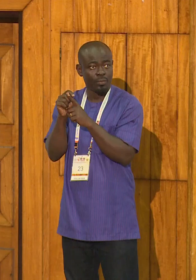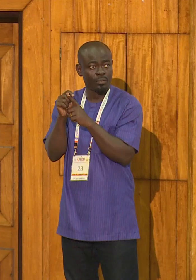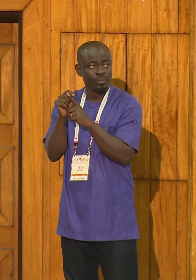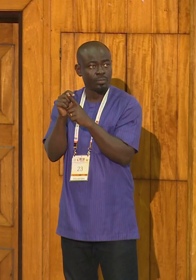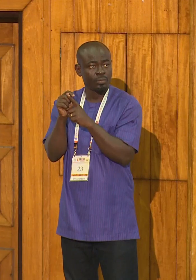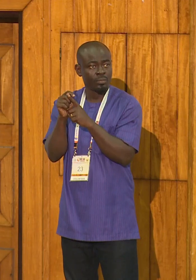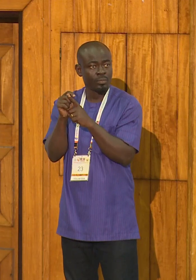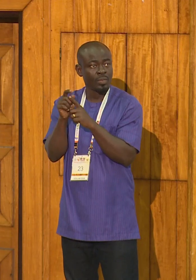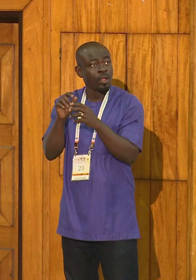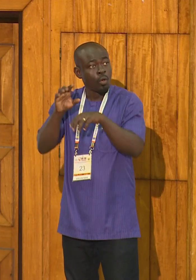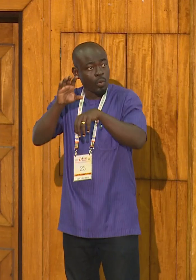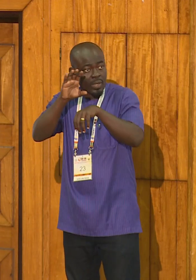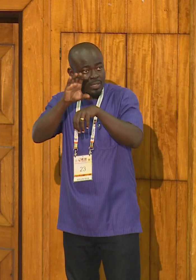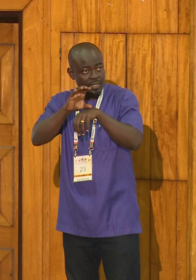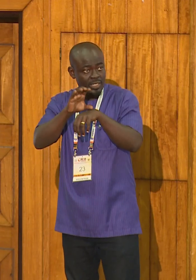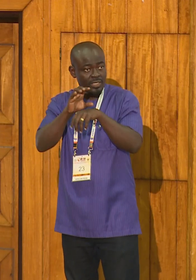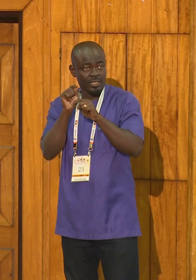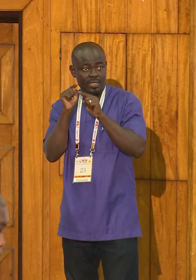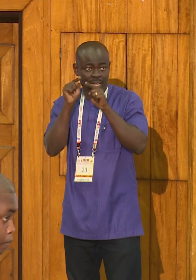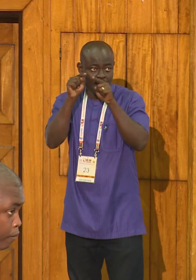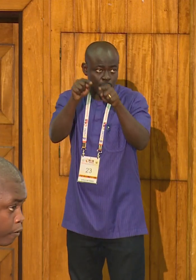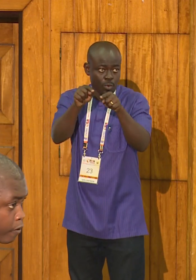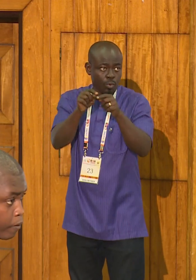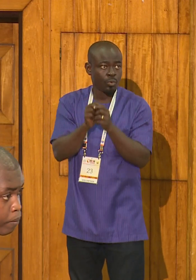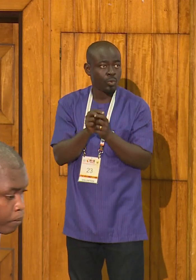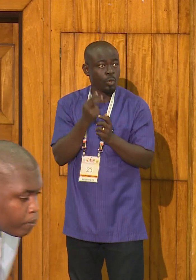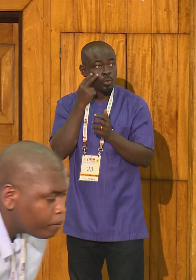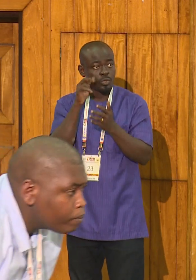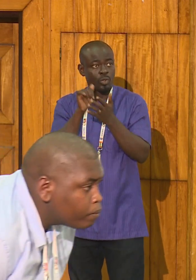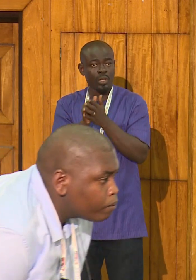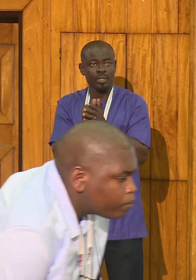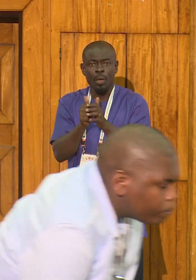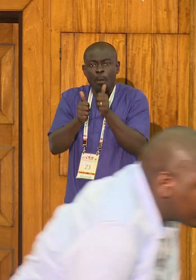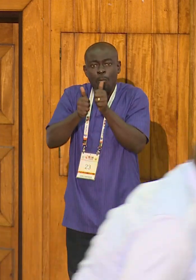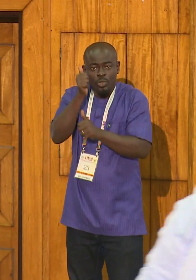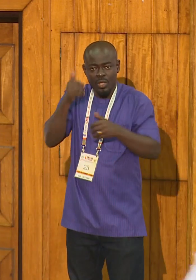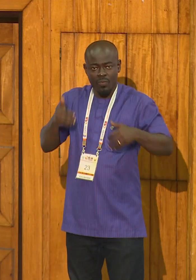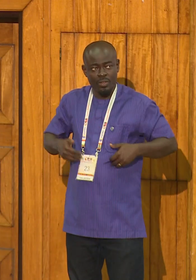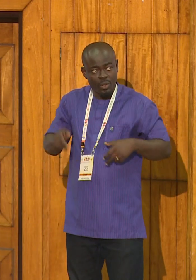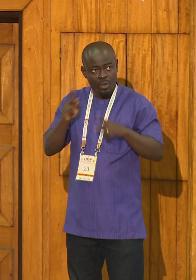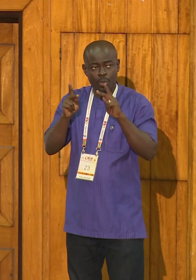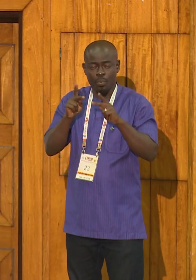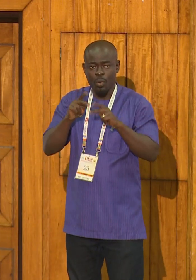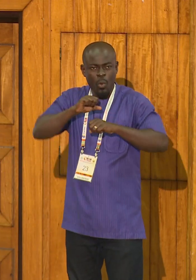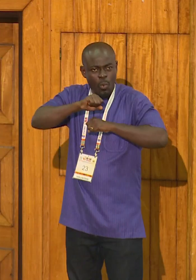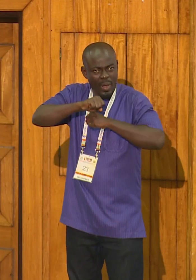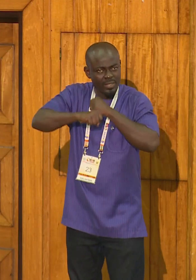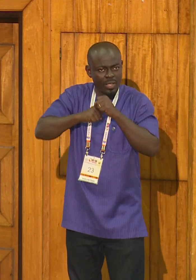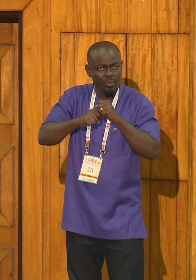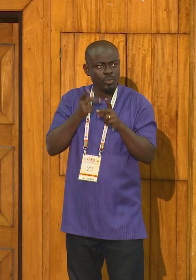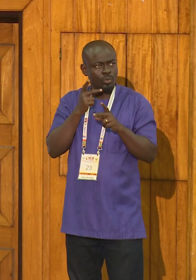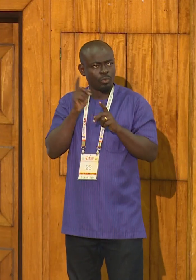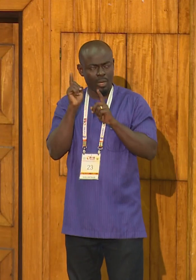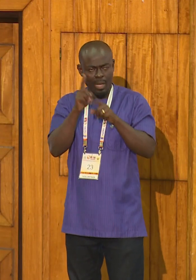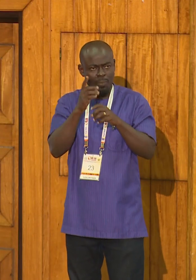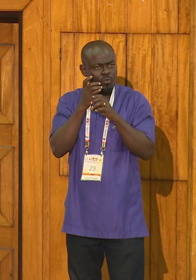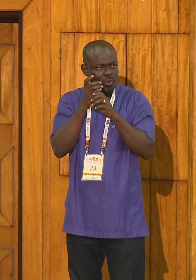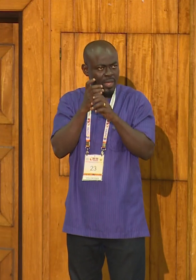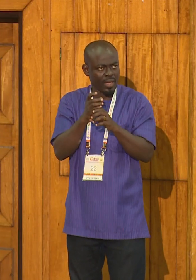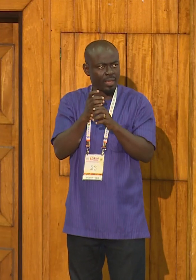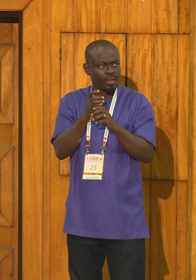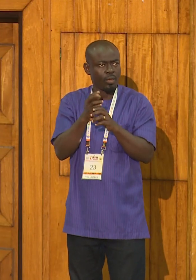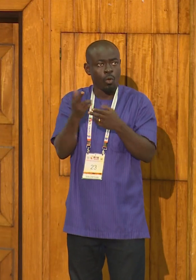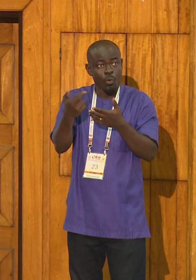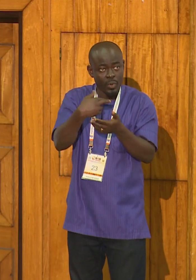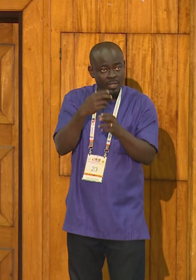at the churches that they go to. We found that most of the adolescents that were struggling with being retained into care, or most of